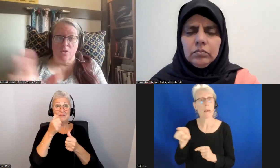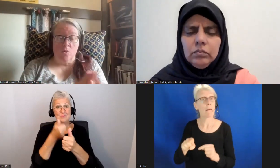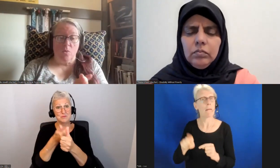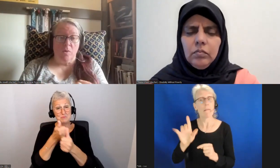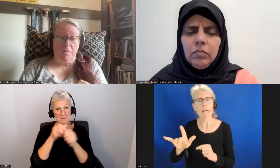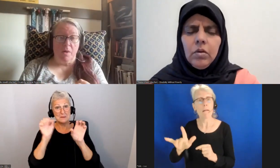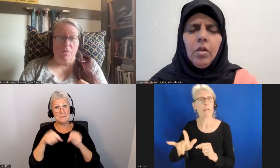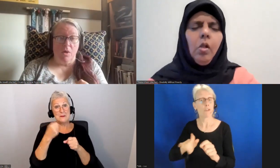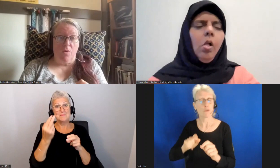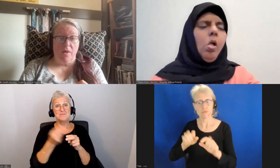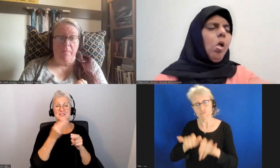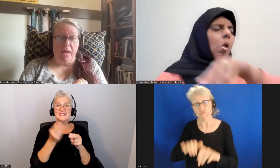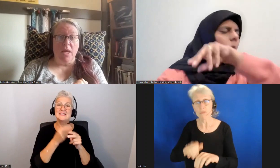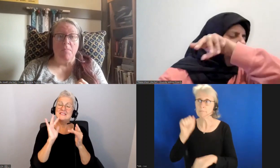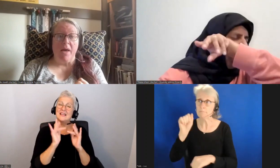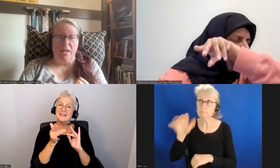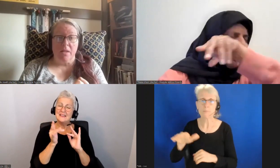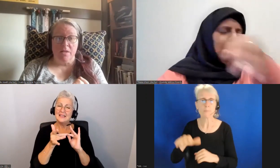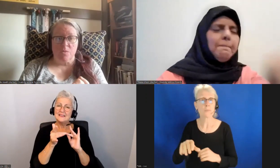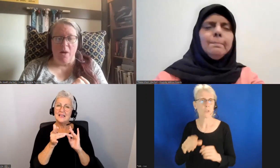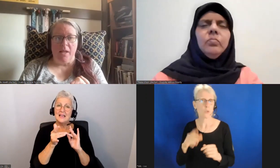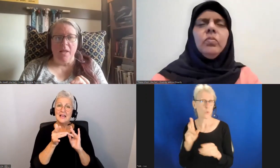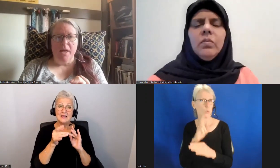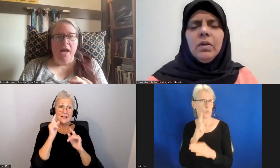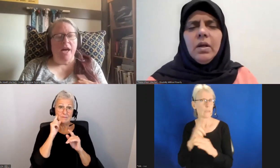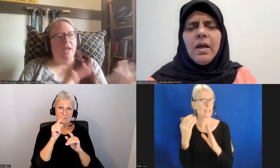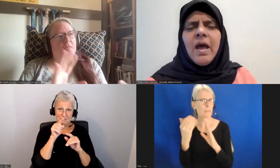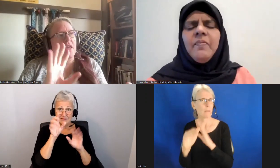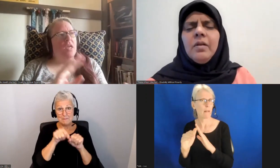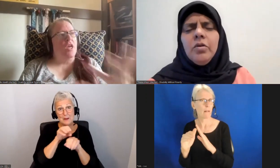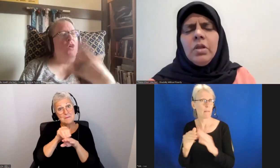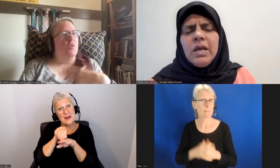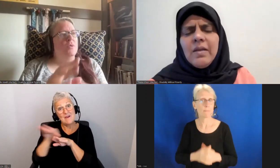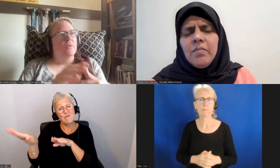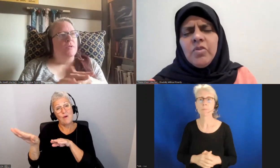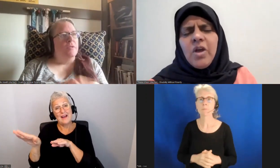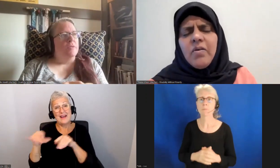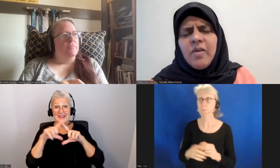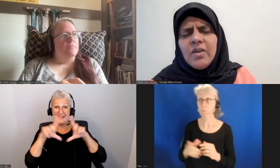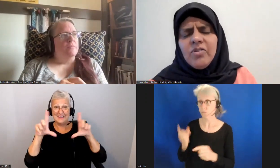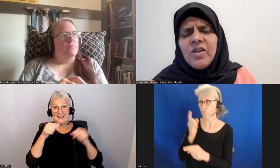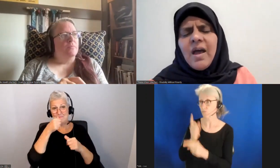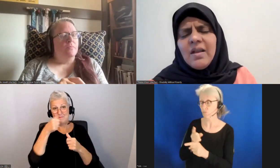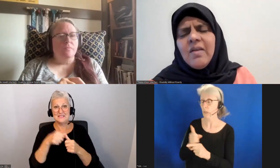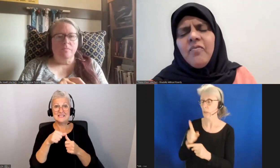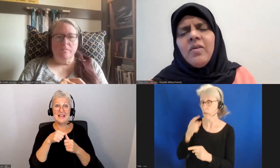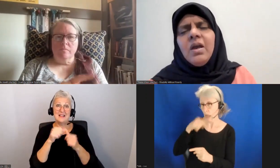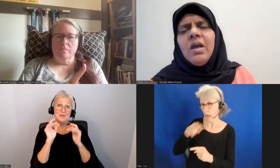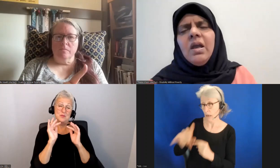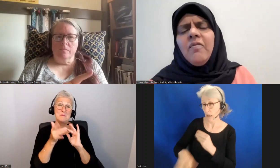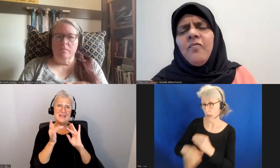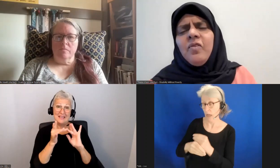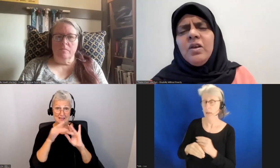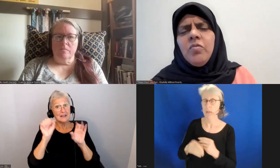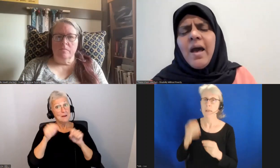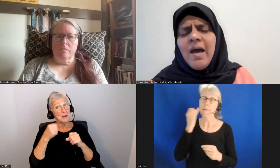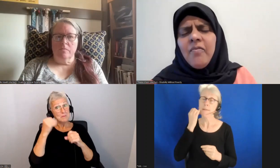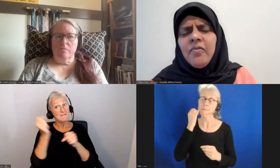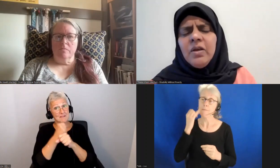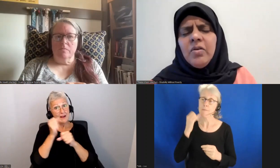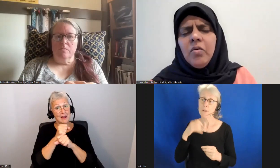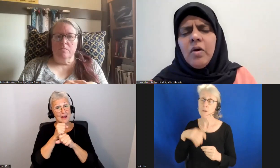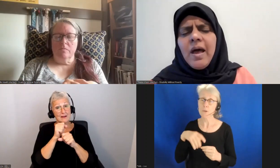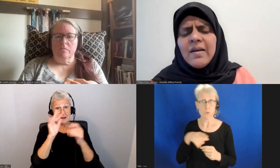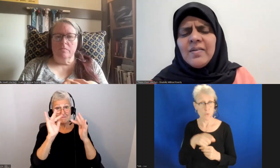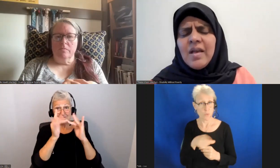there by email as well. And I think, Absolutely. And Michelle, if I can just add, if you